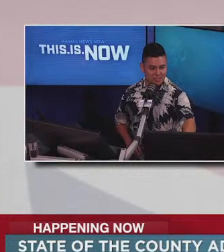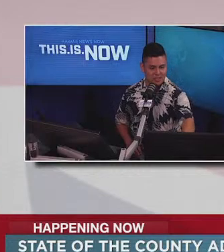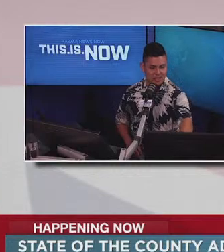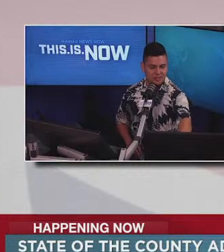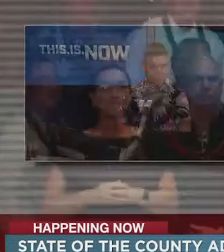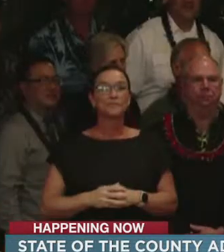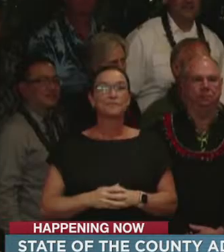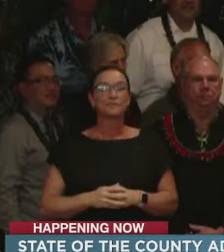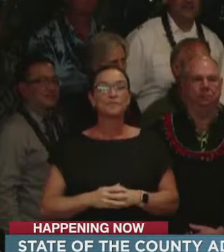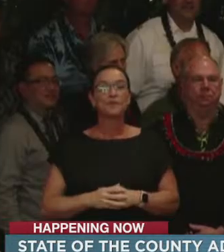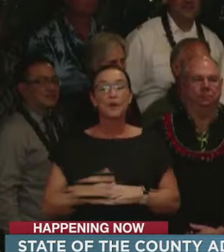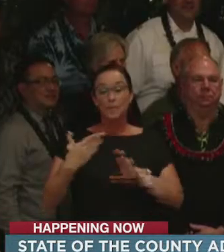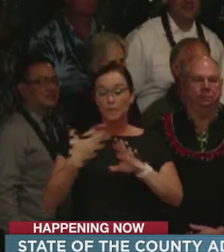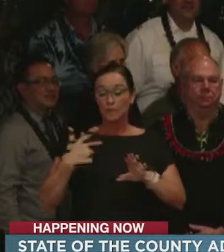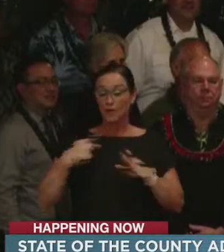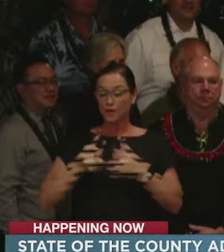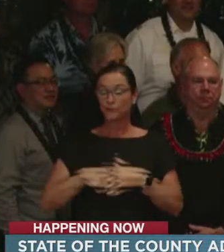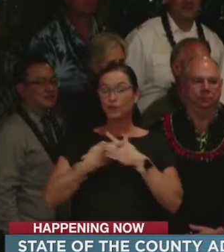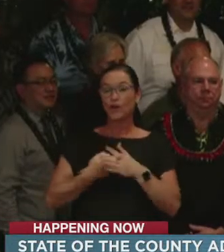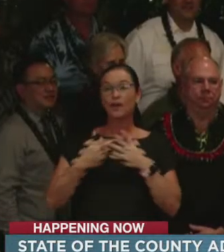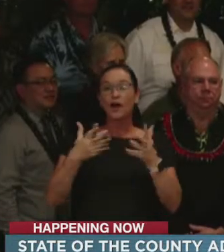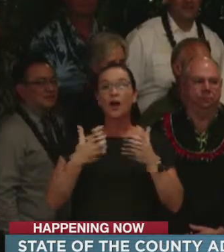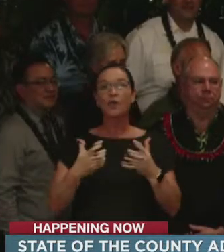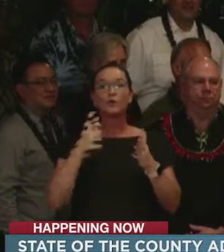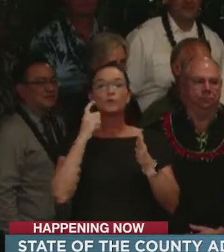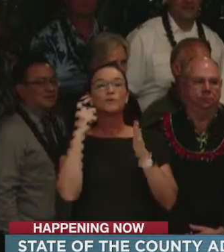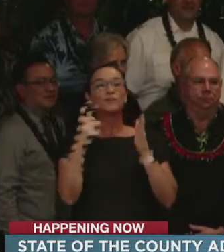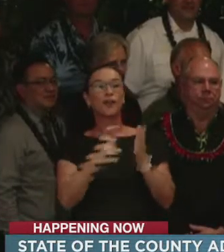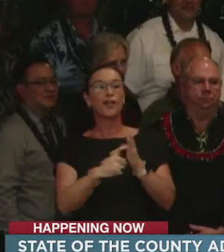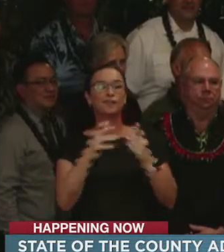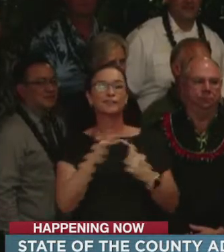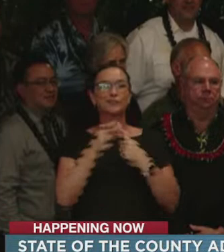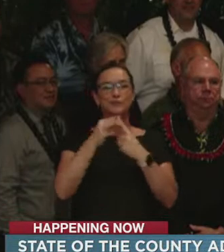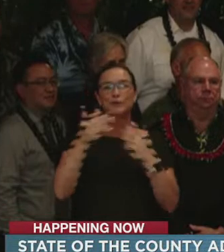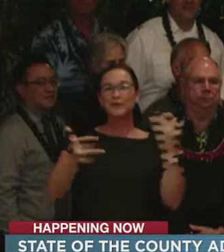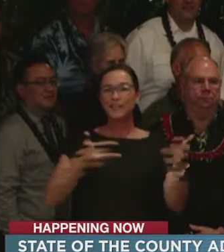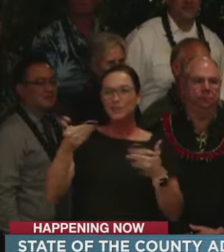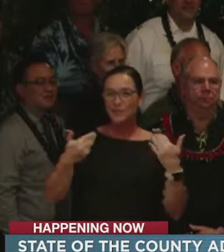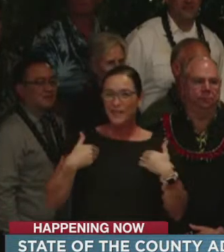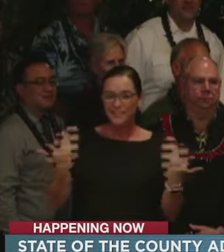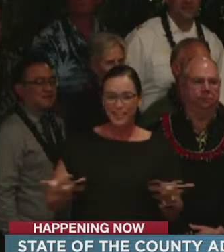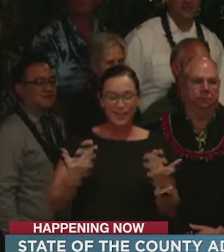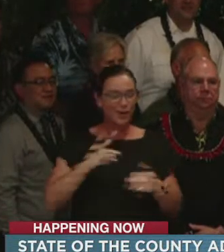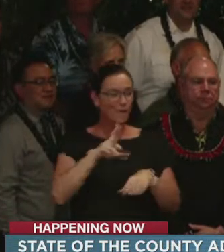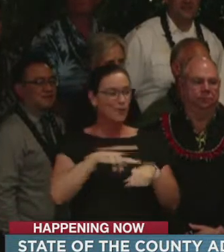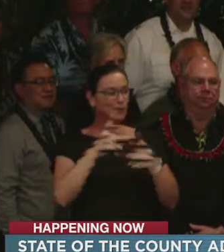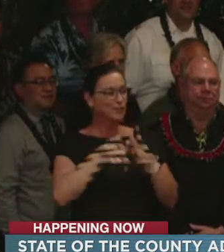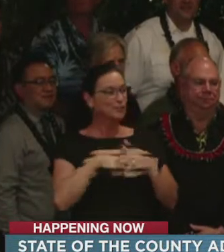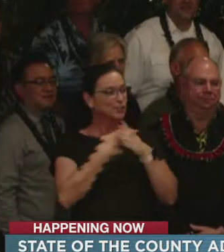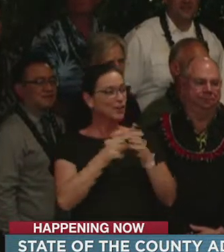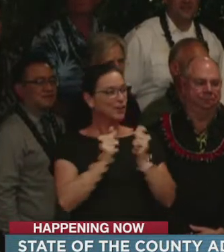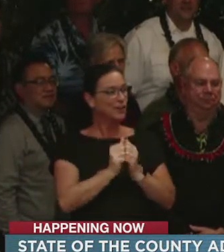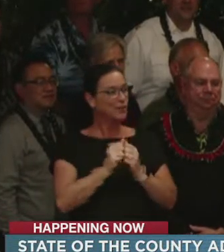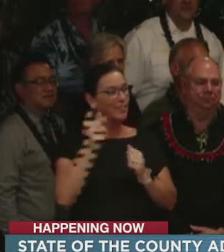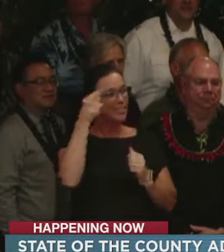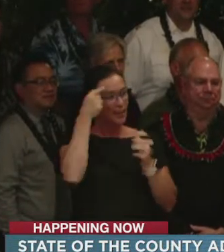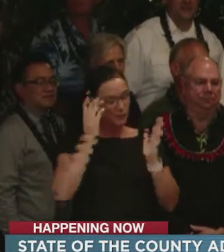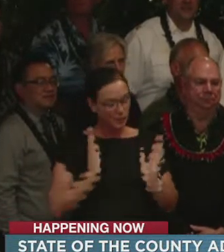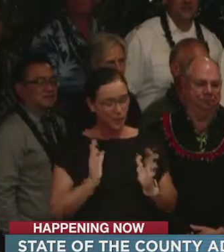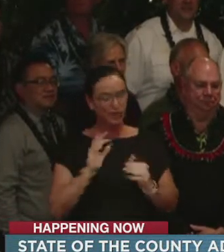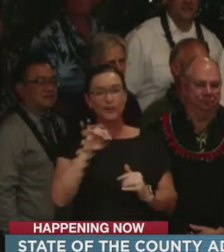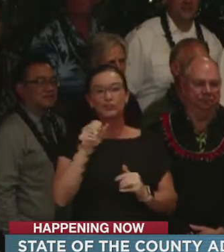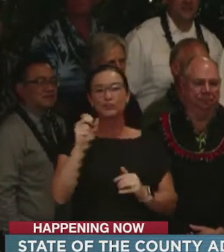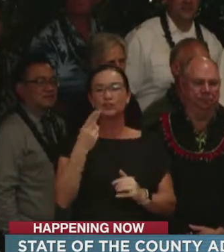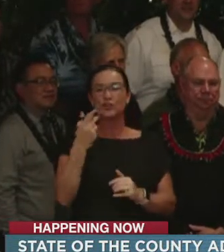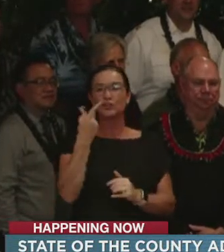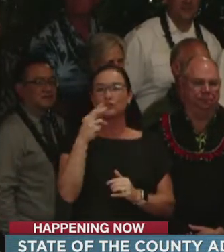Let's listen in. Before I begin, I would like to acknowledge some special guests that we have here, of course, starting with our governor, Josh Green,